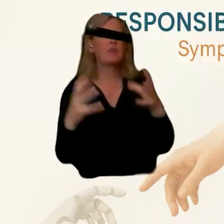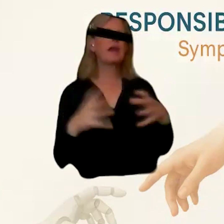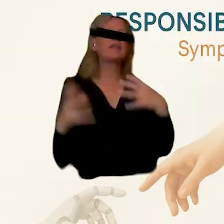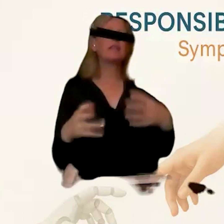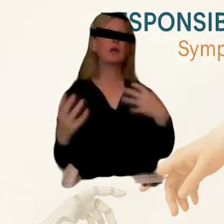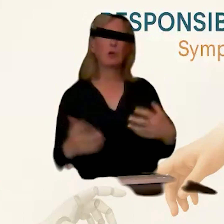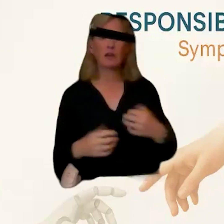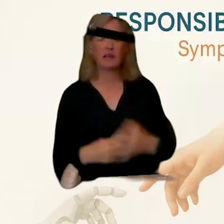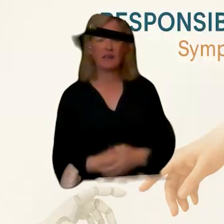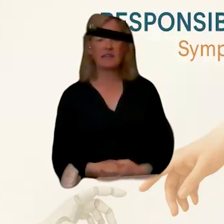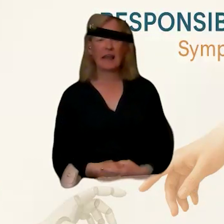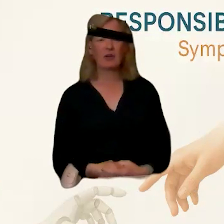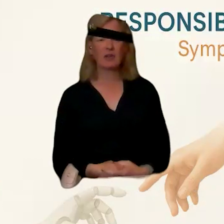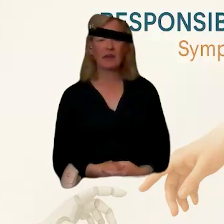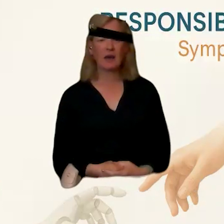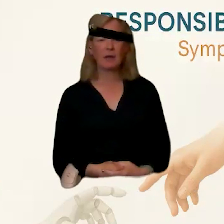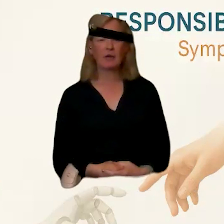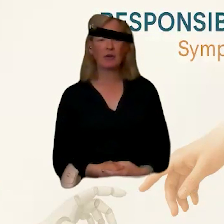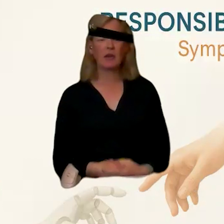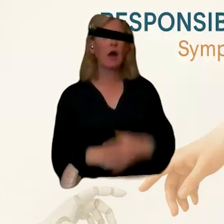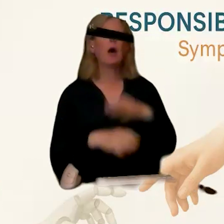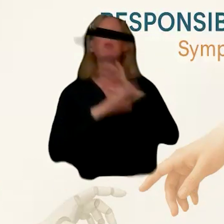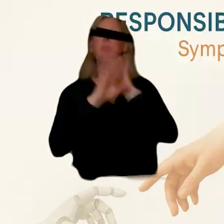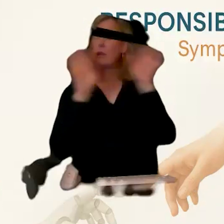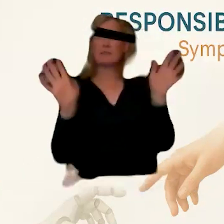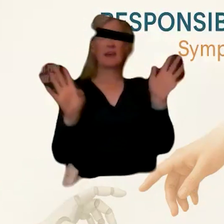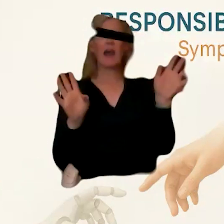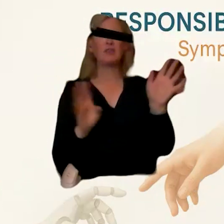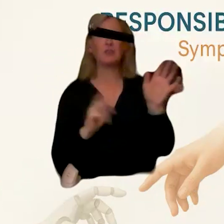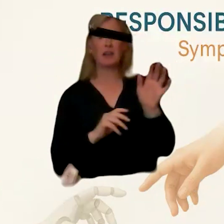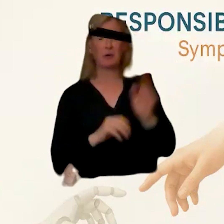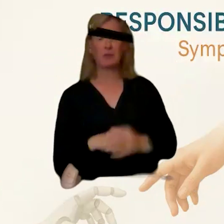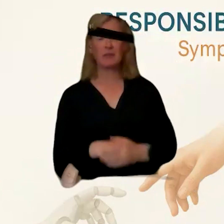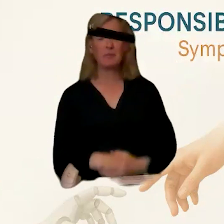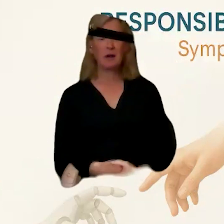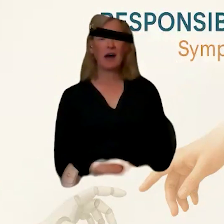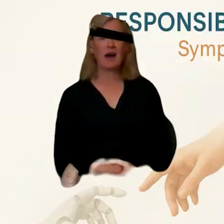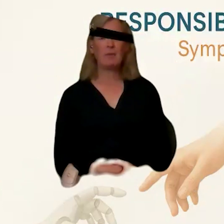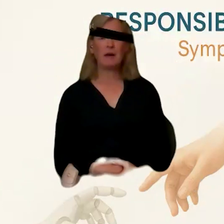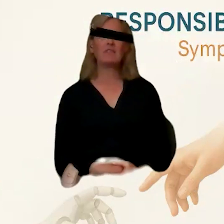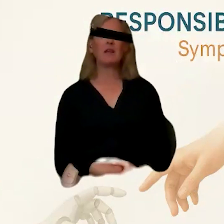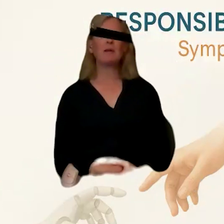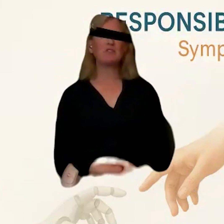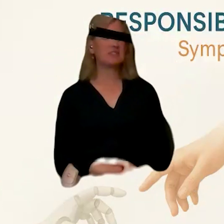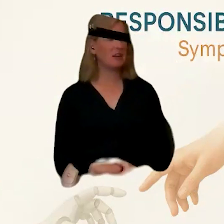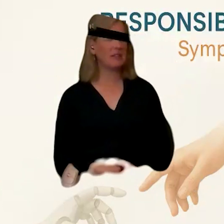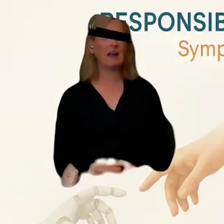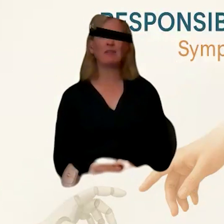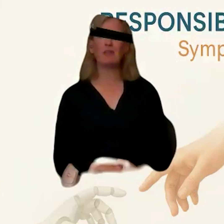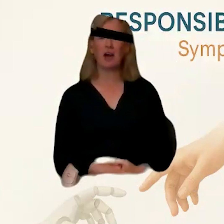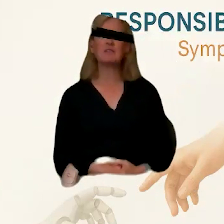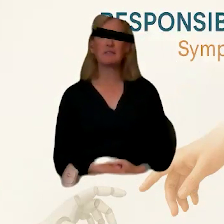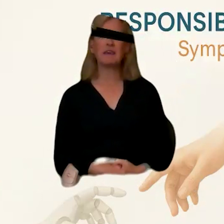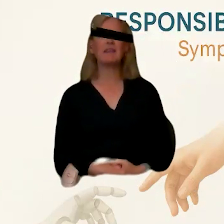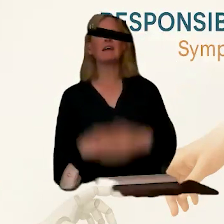for-profits think their work is inherently a public good. Let me say, I do not agree with them, but it's very much a Silicon